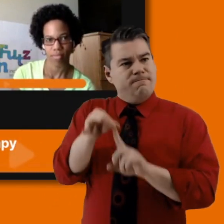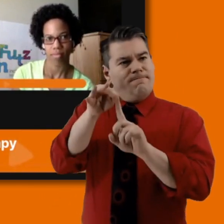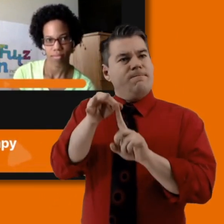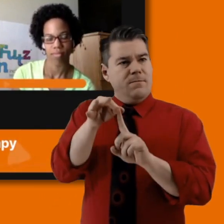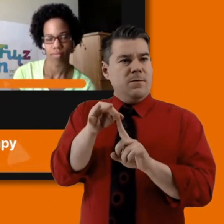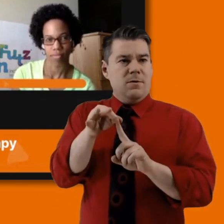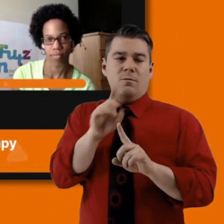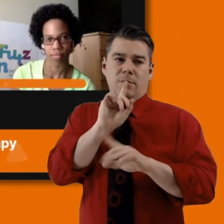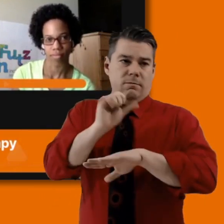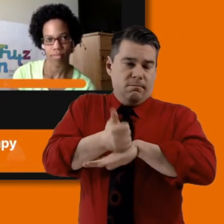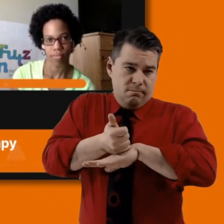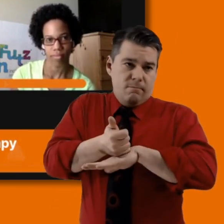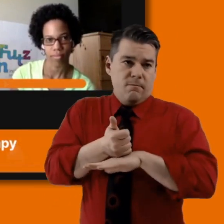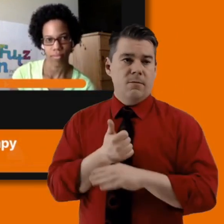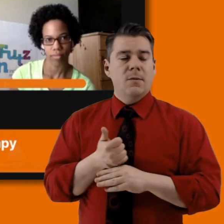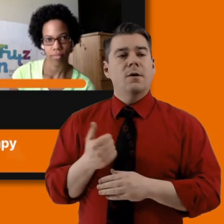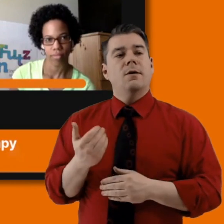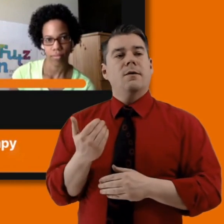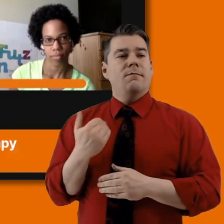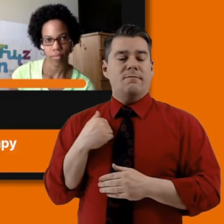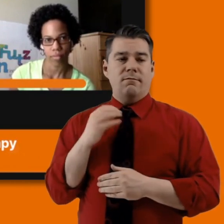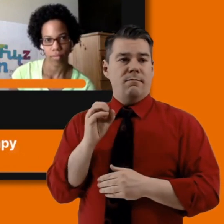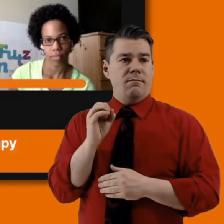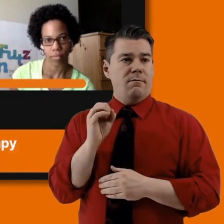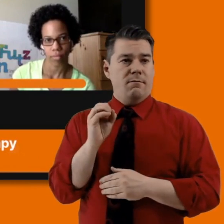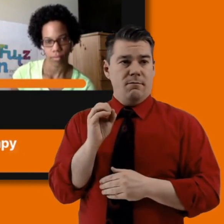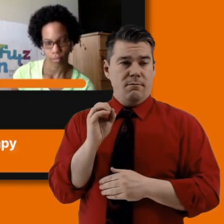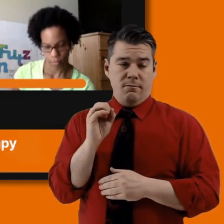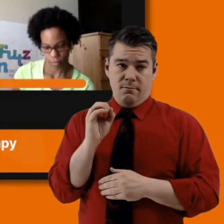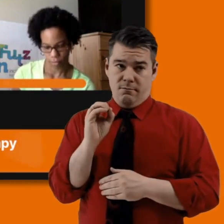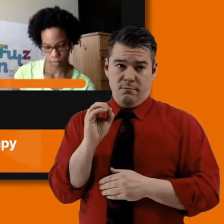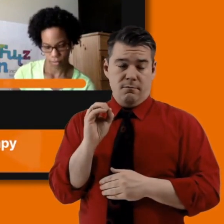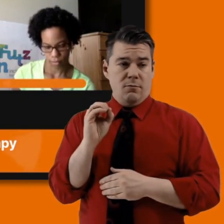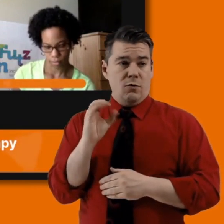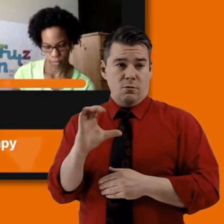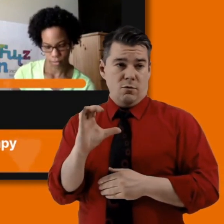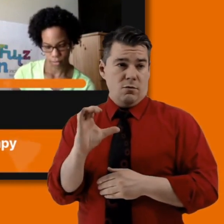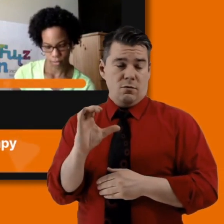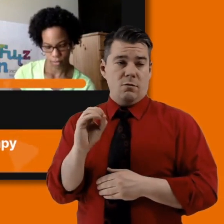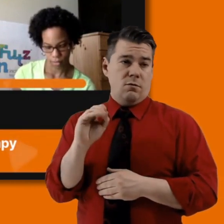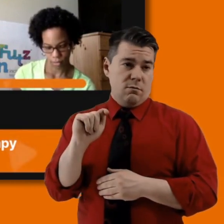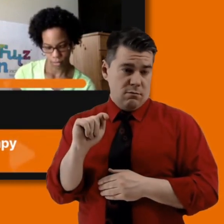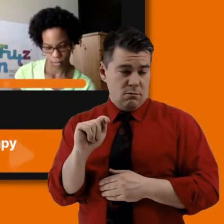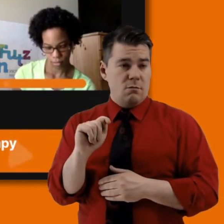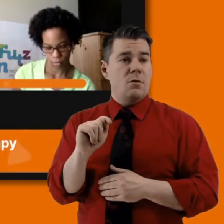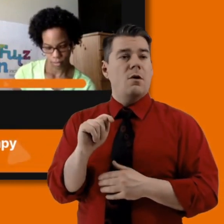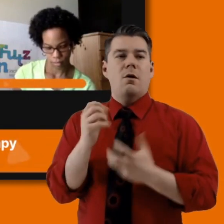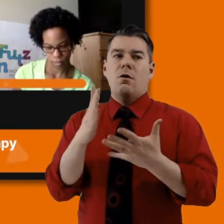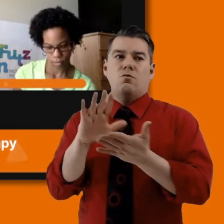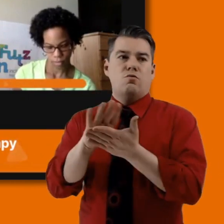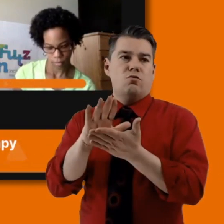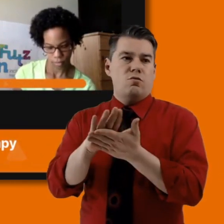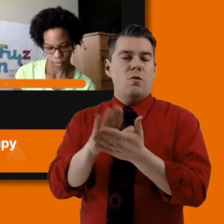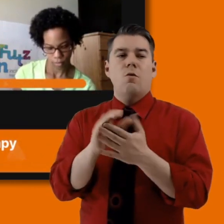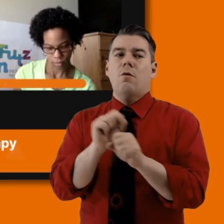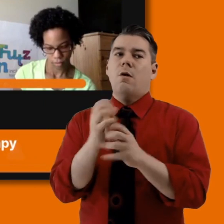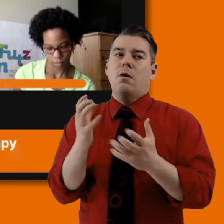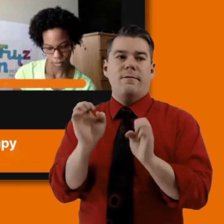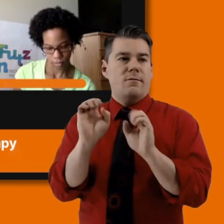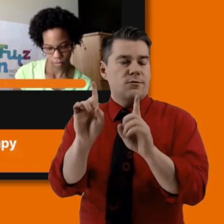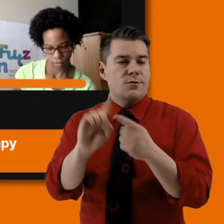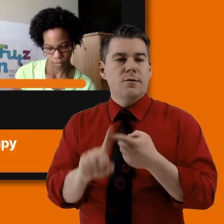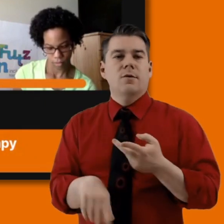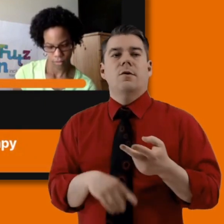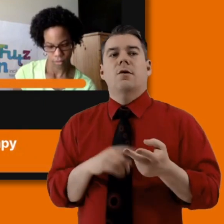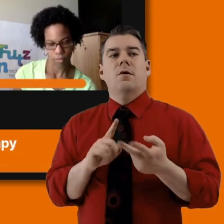established. You find occupational therapy in a lot of schools. We work a lot in education. We work a lot